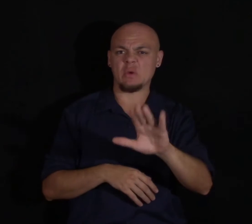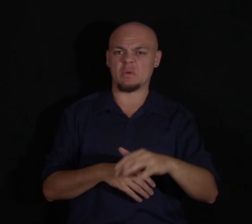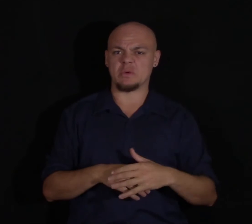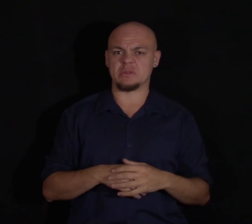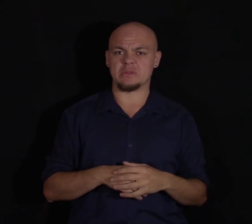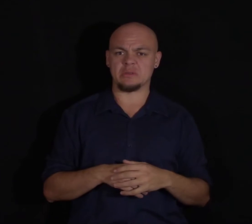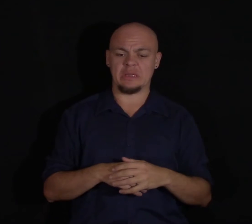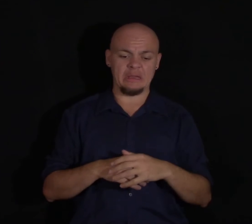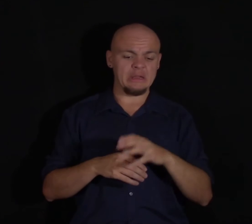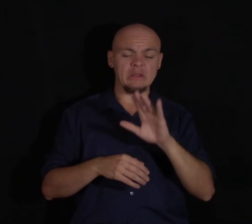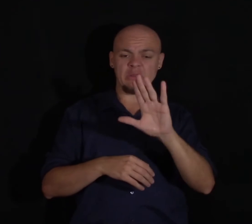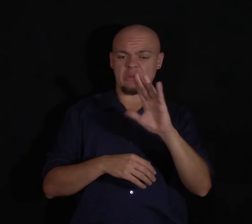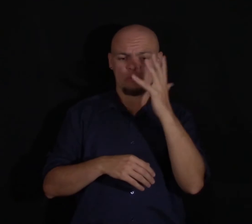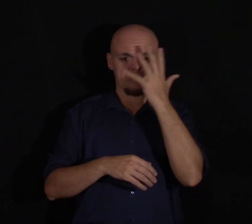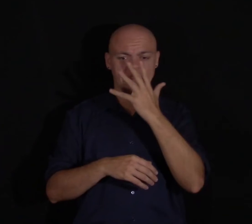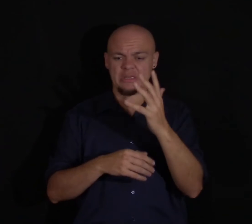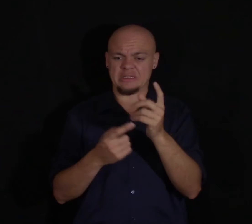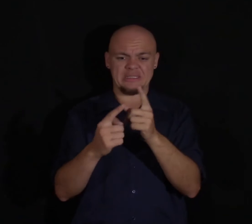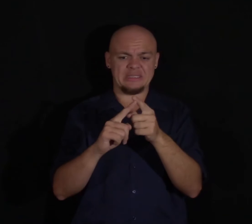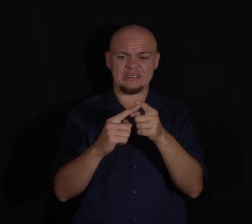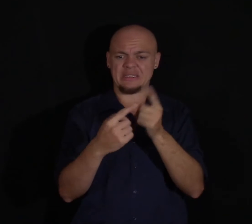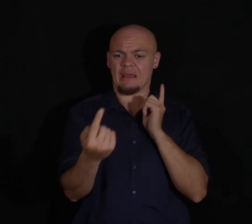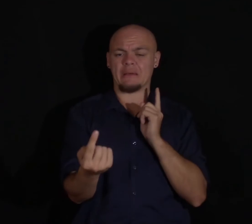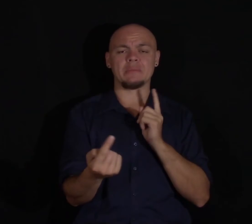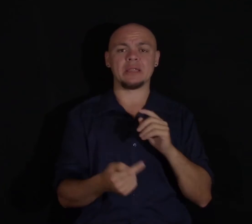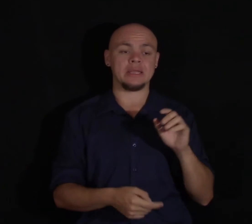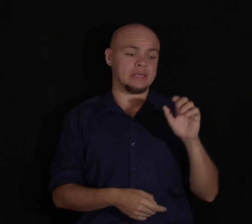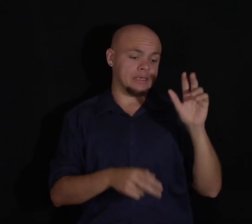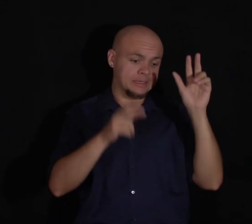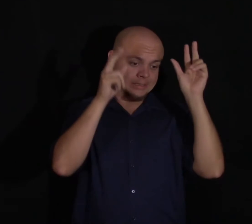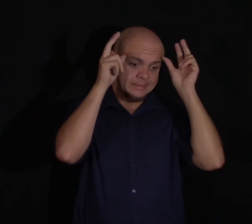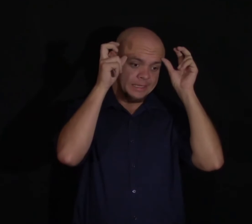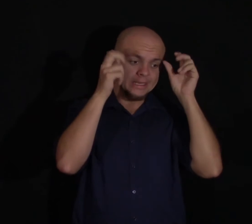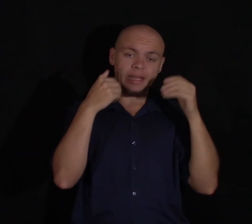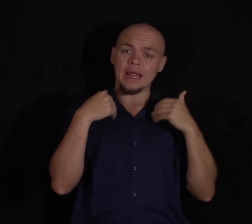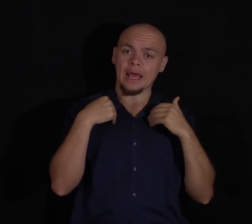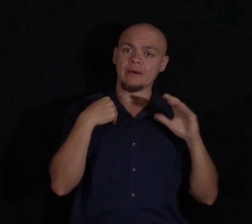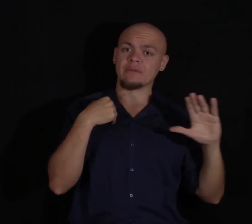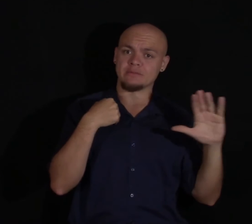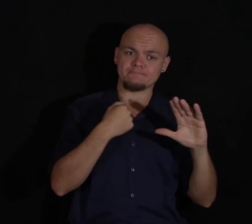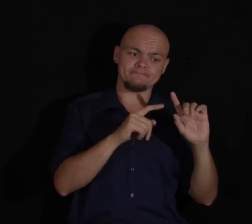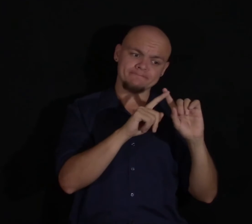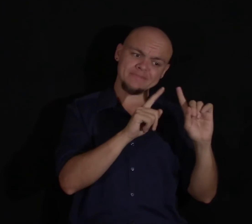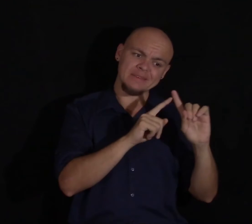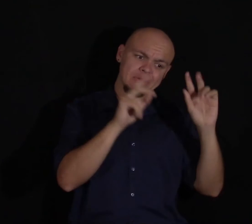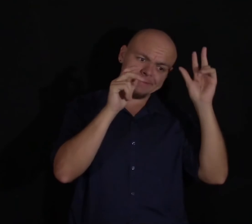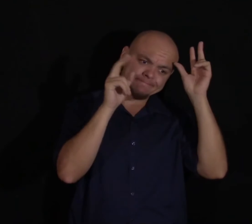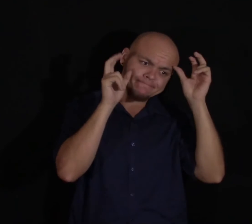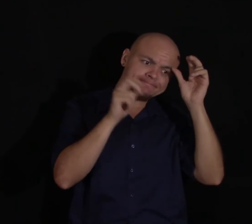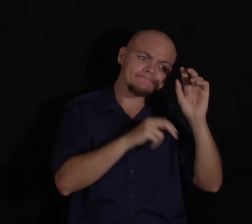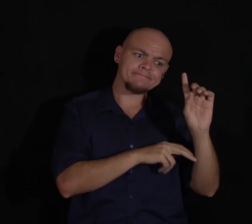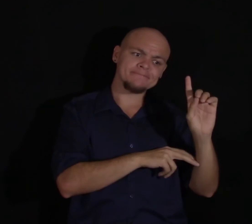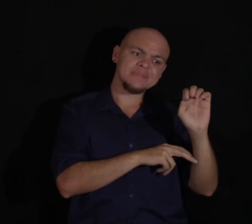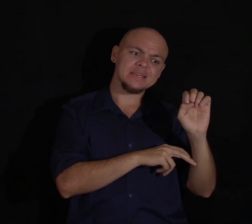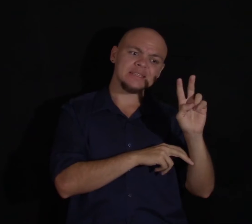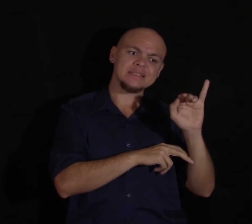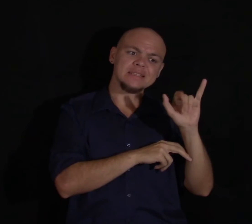resemblance. Satan had his companions, fellow devils, to admire and encourage him, but I